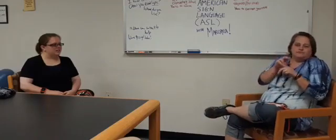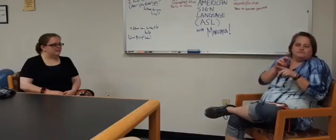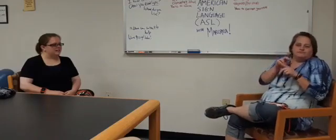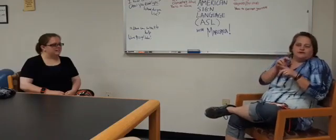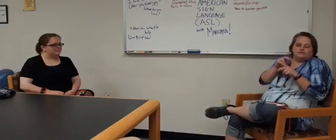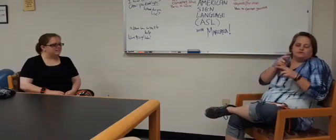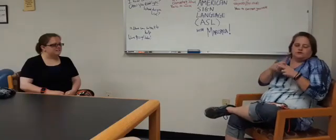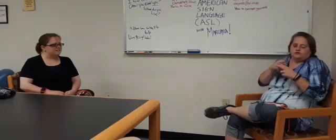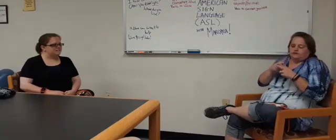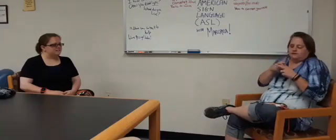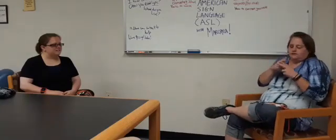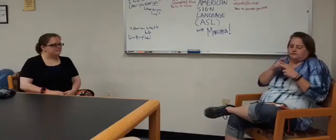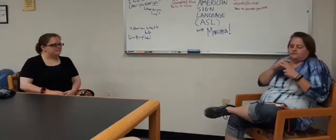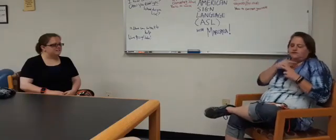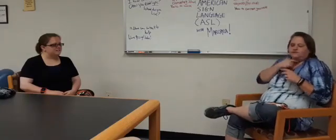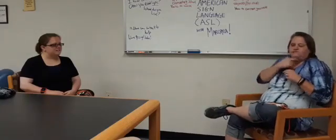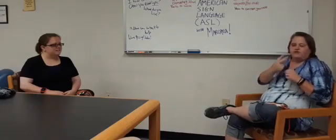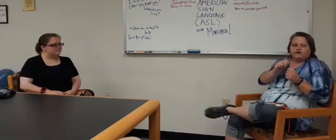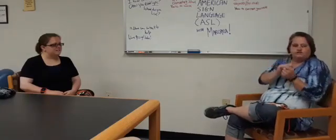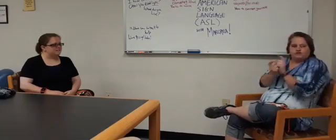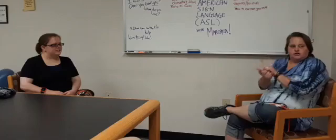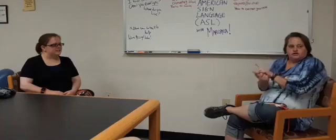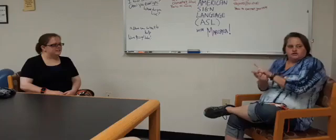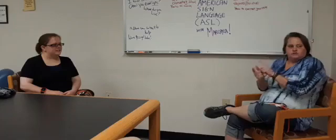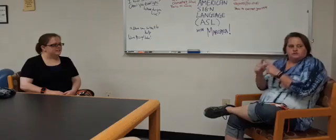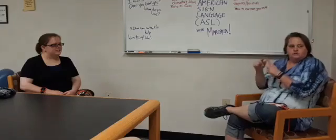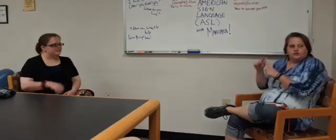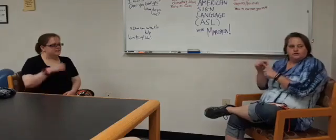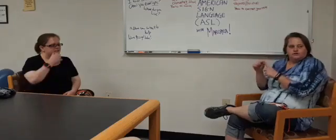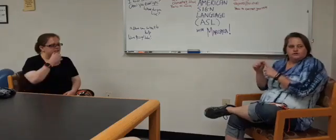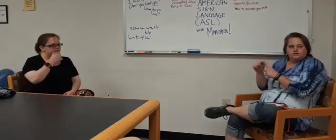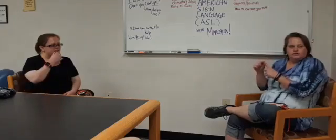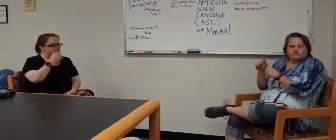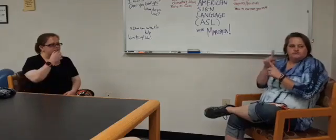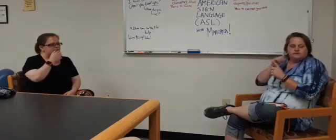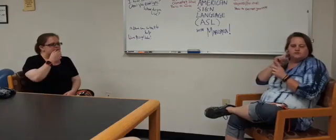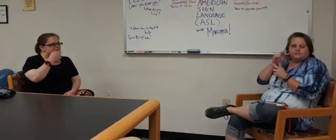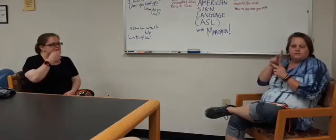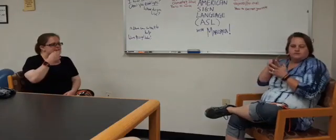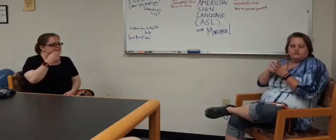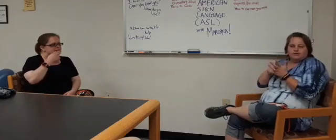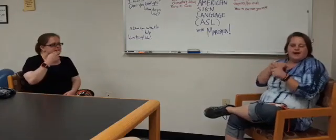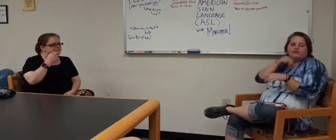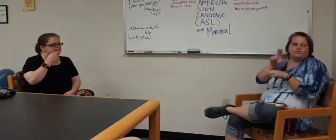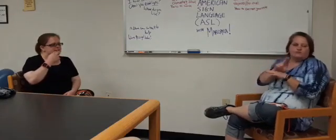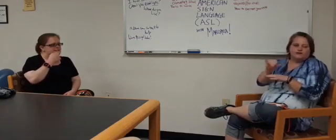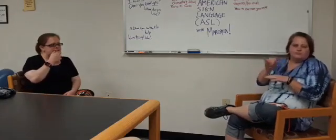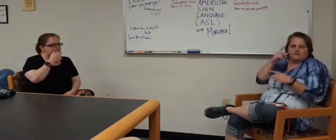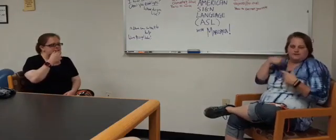what do they call it? Voice translation to the words. Right. Yeah. Like the people to read. I don't use that because I do